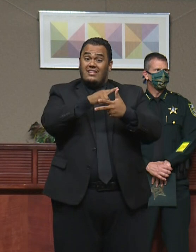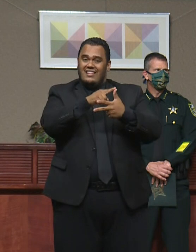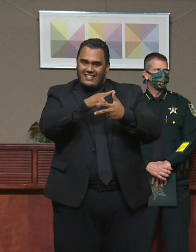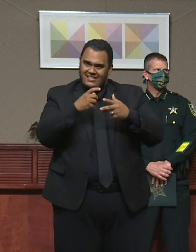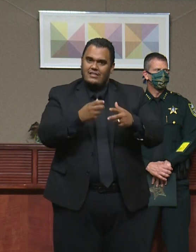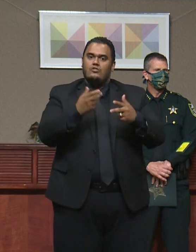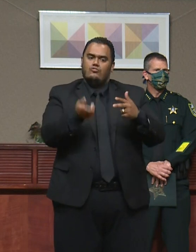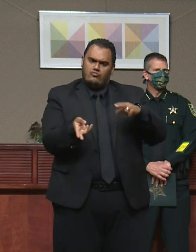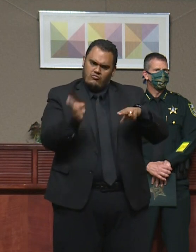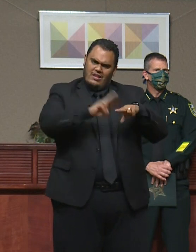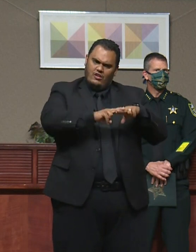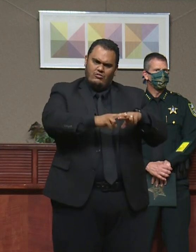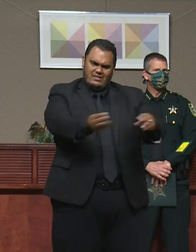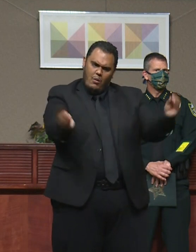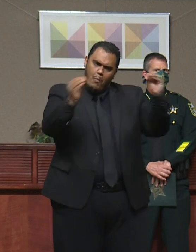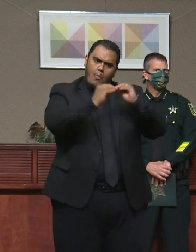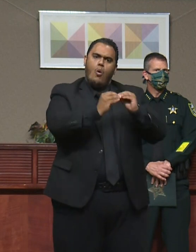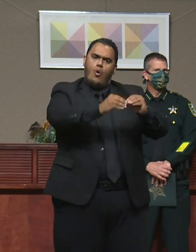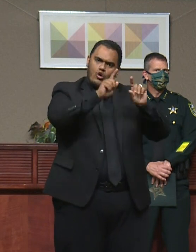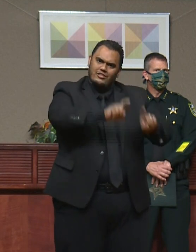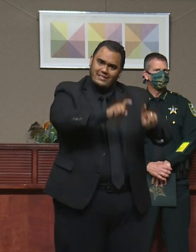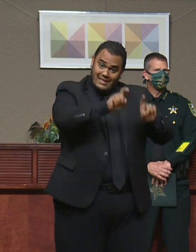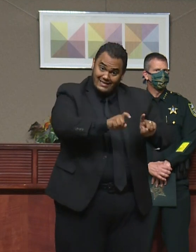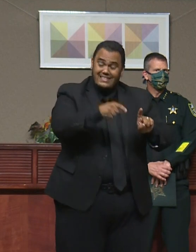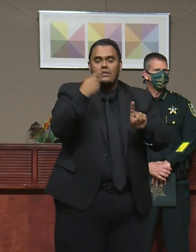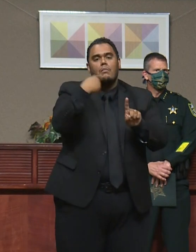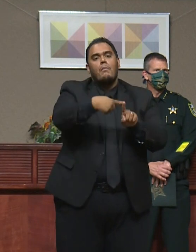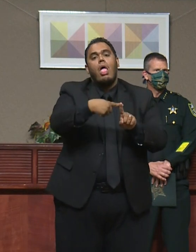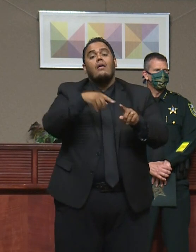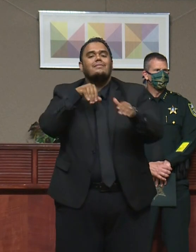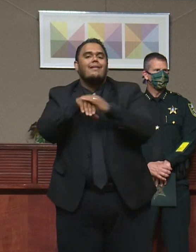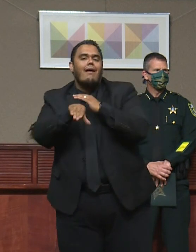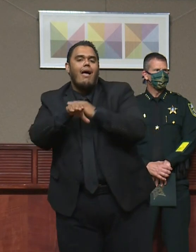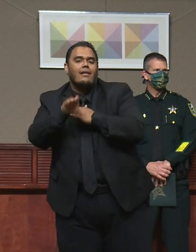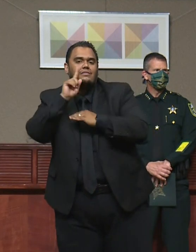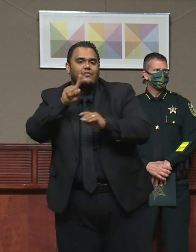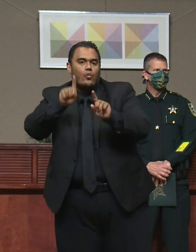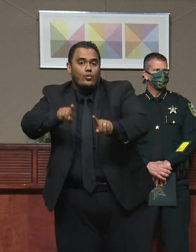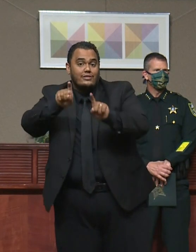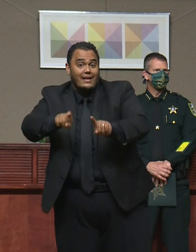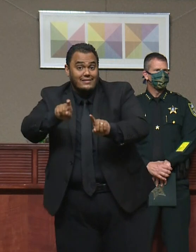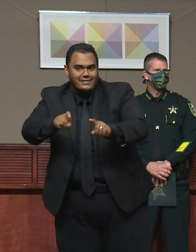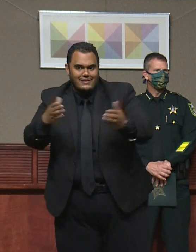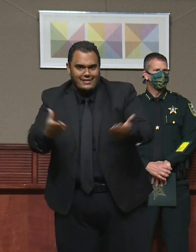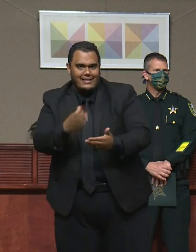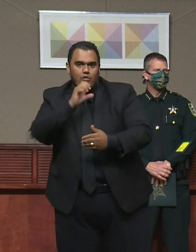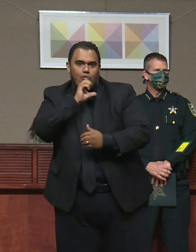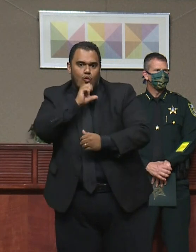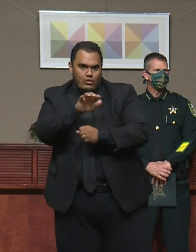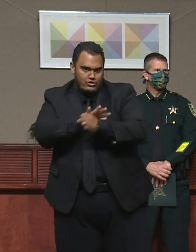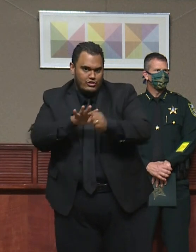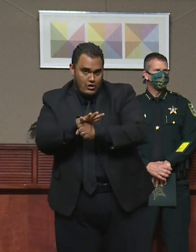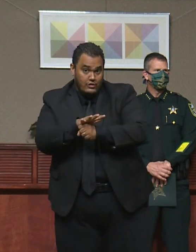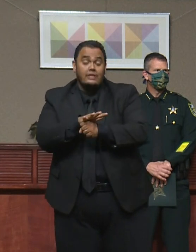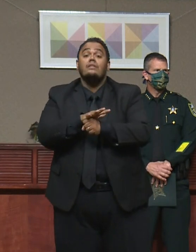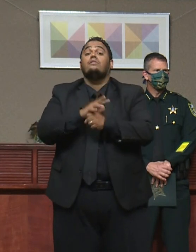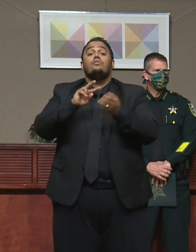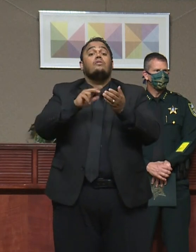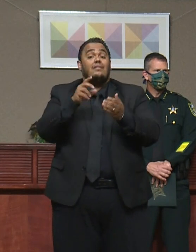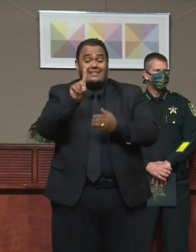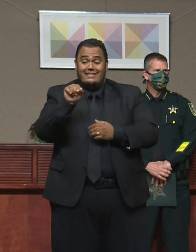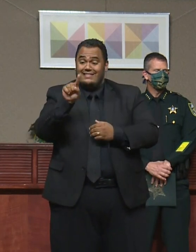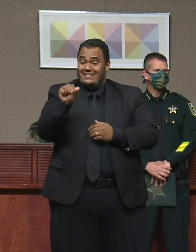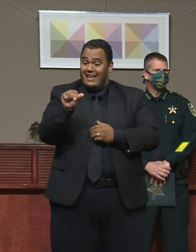testing and the convenience of testing throughout Orange County. Again, I believe that the data that we receive as a result of the testing